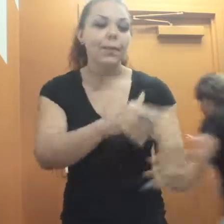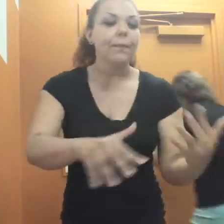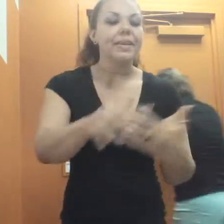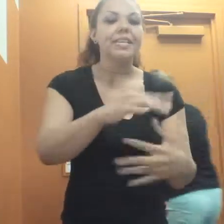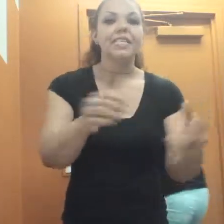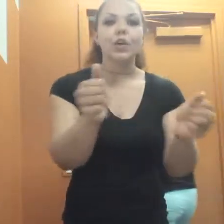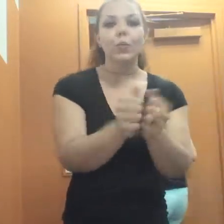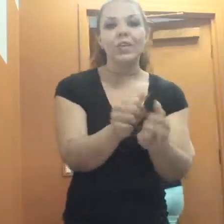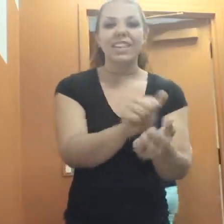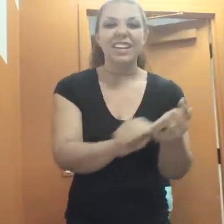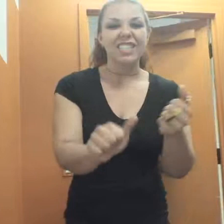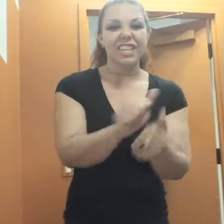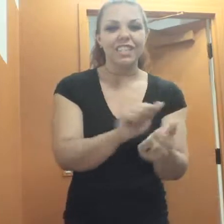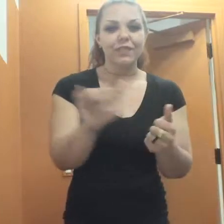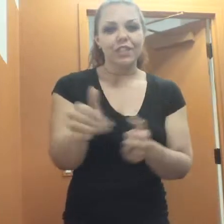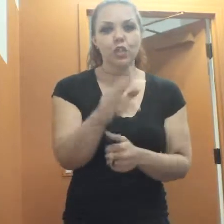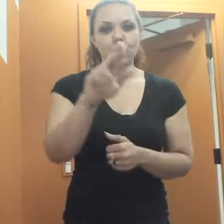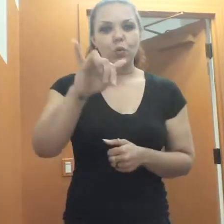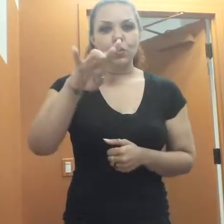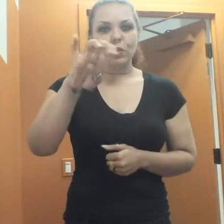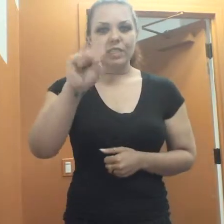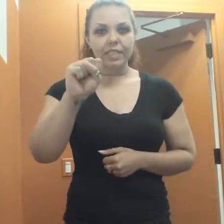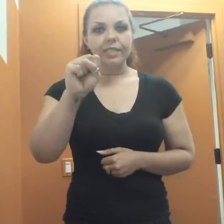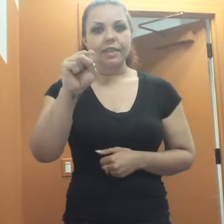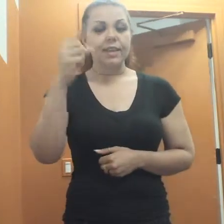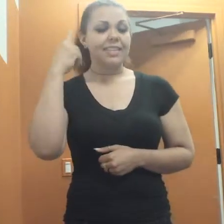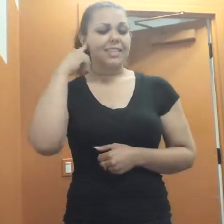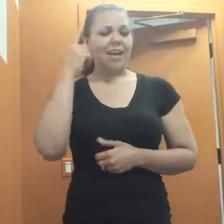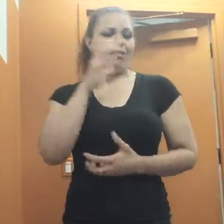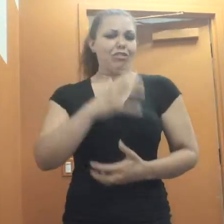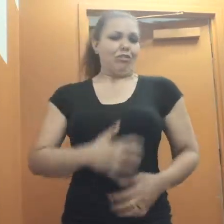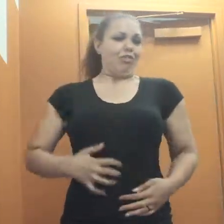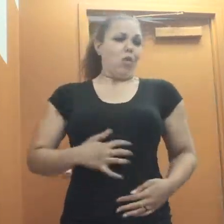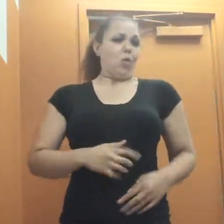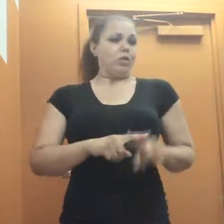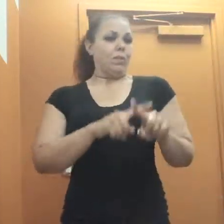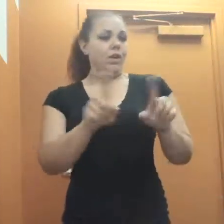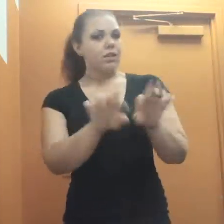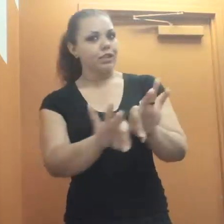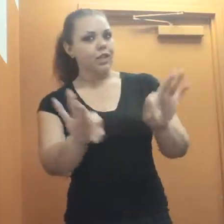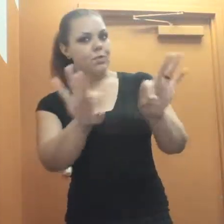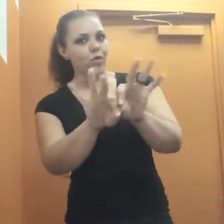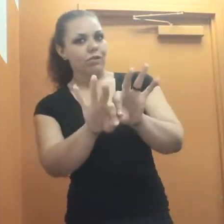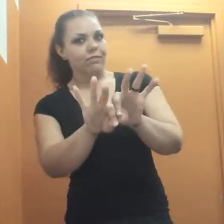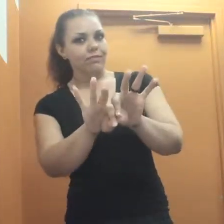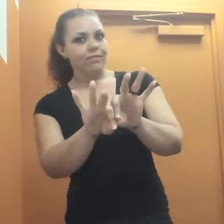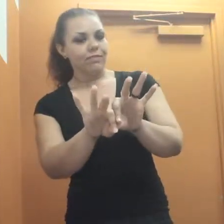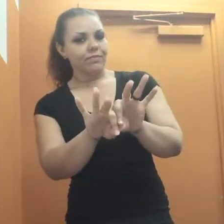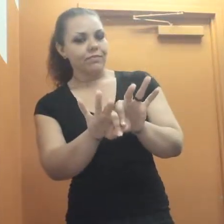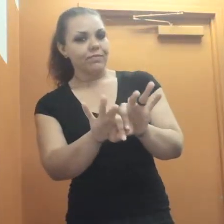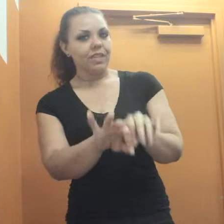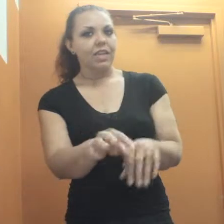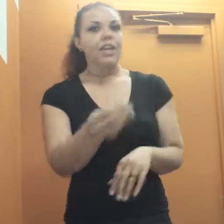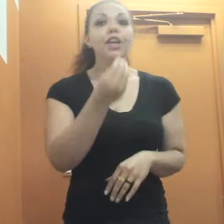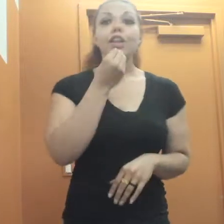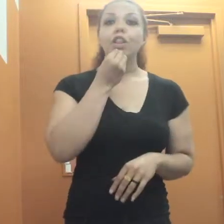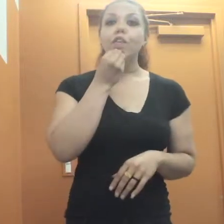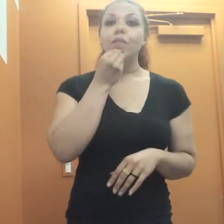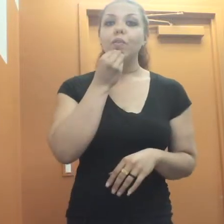Sounds a little bit gross, but it's really important. Then the food is pushed into the